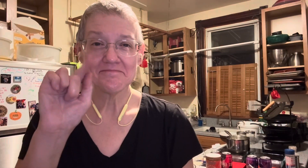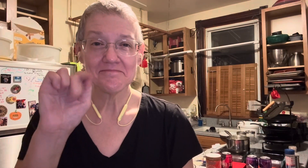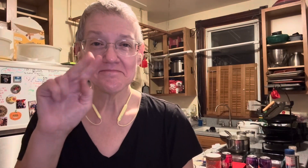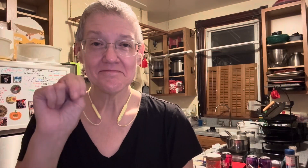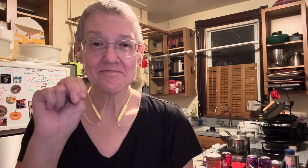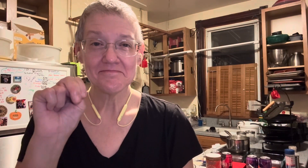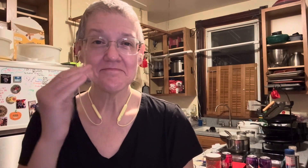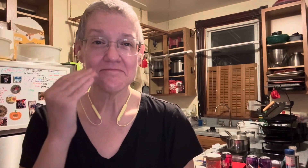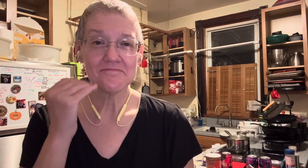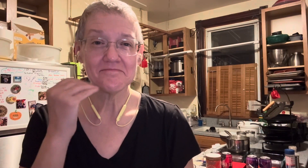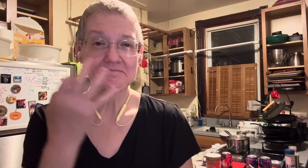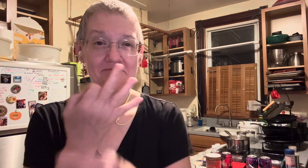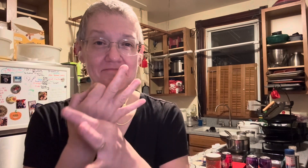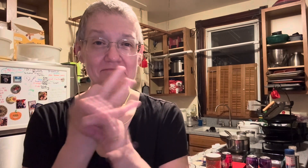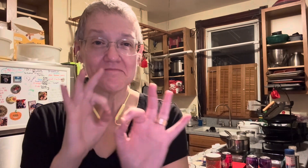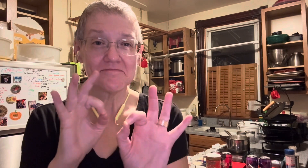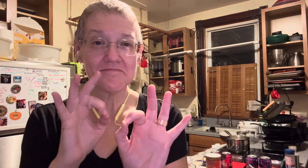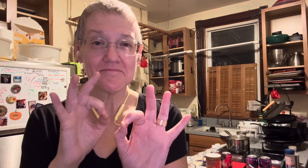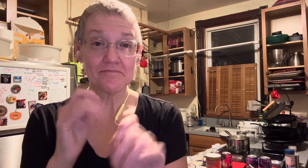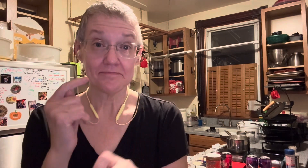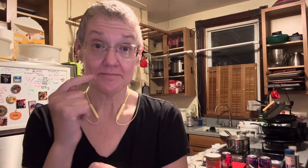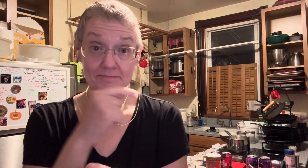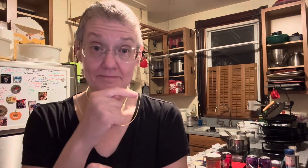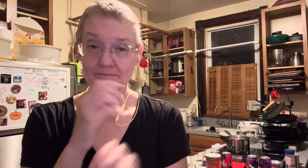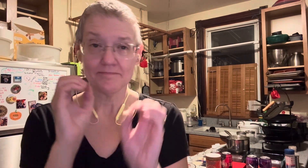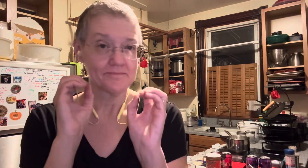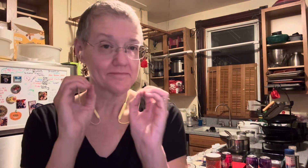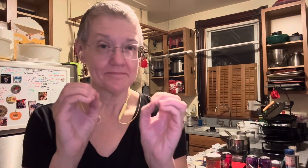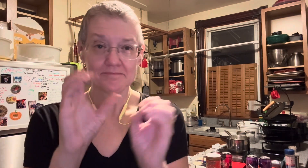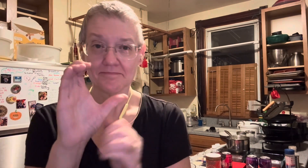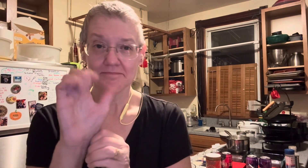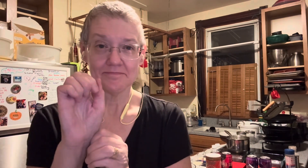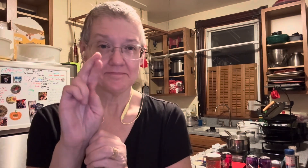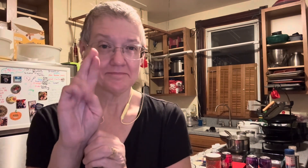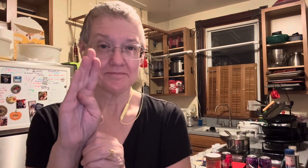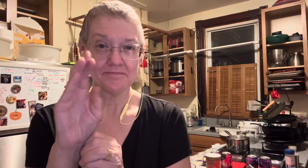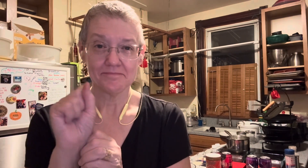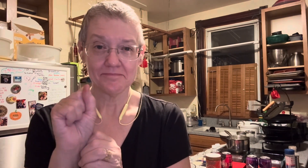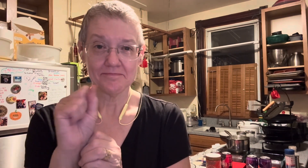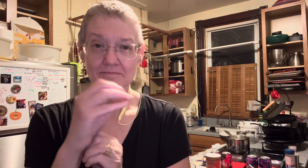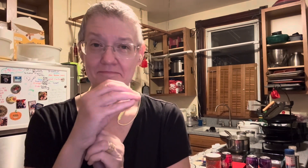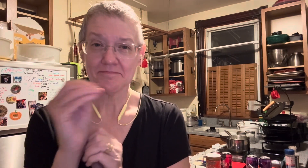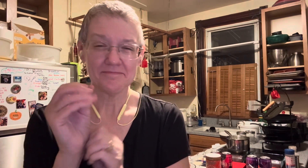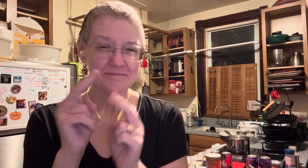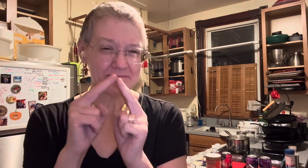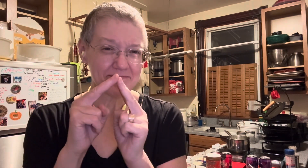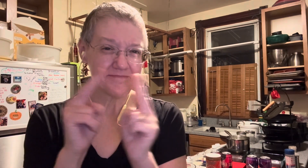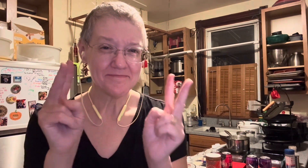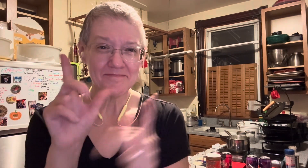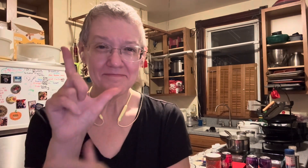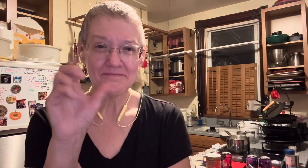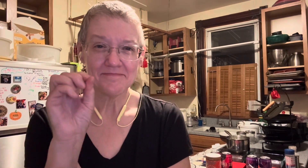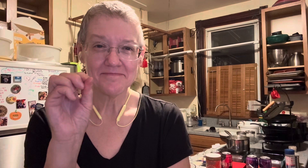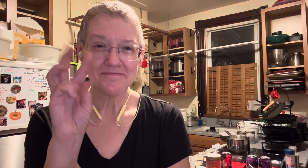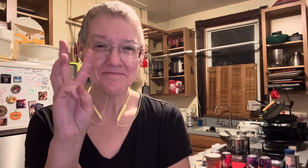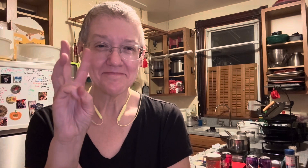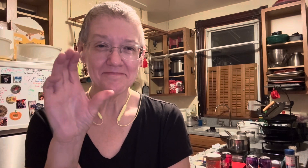This sugar-free gelatin, it doesn't have any carbs and it's very low in calories. It's